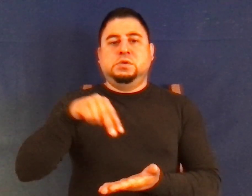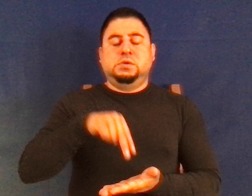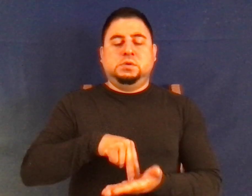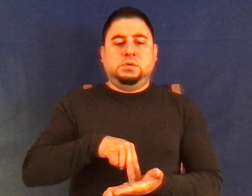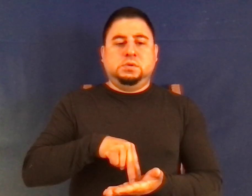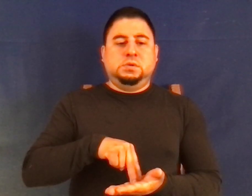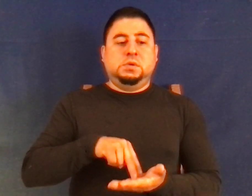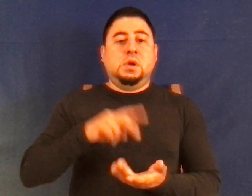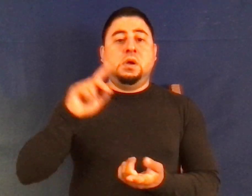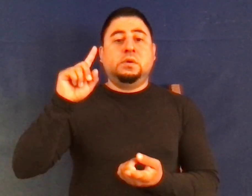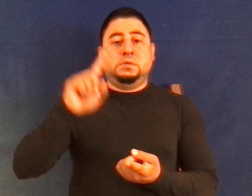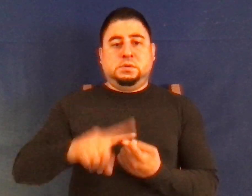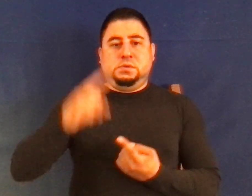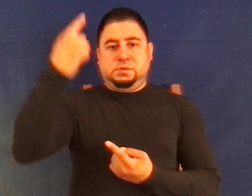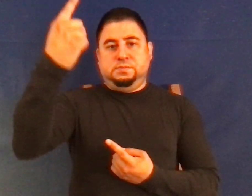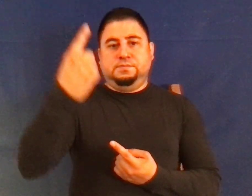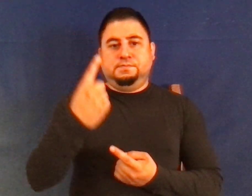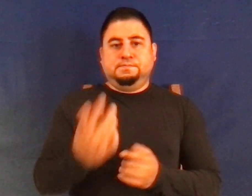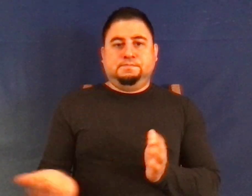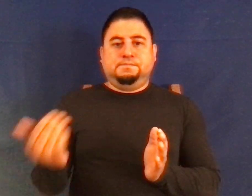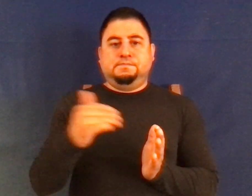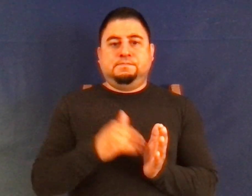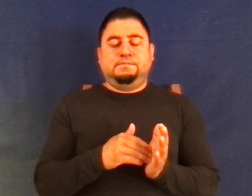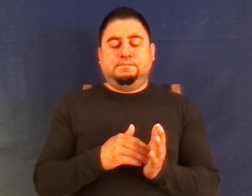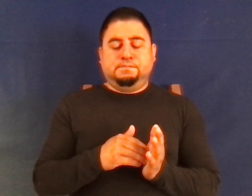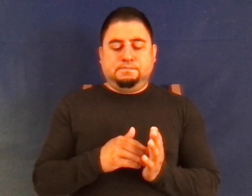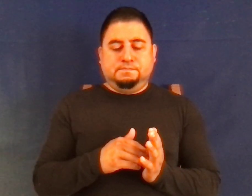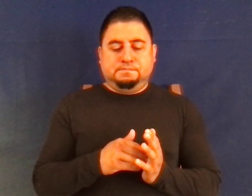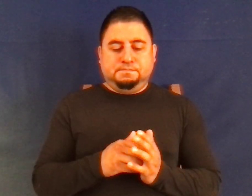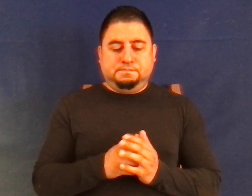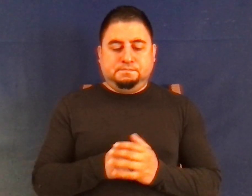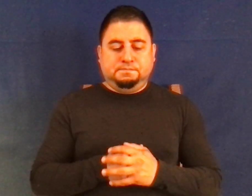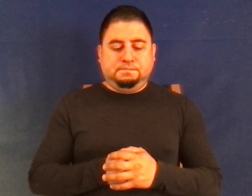resurrection until you come